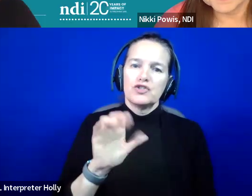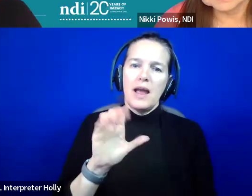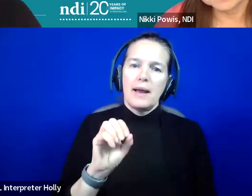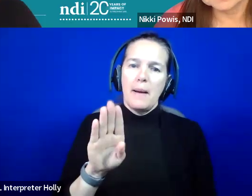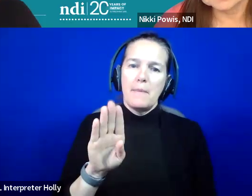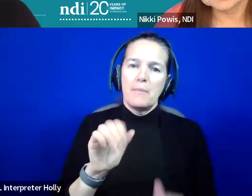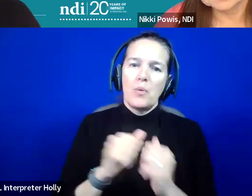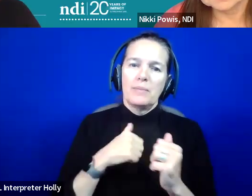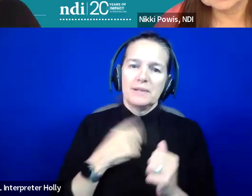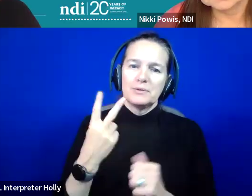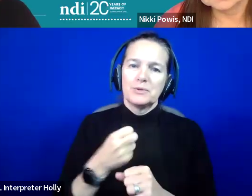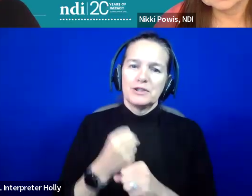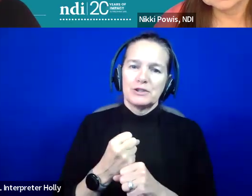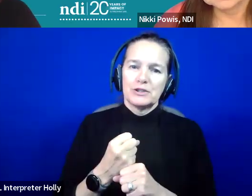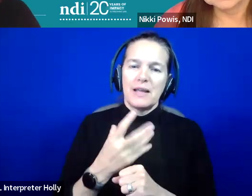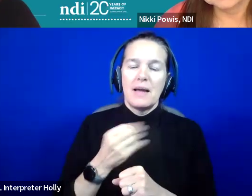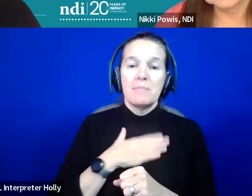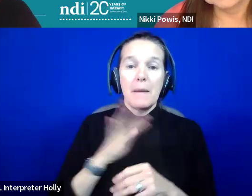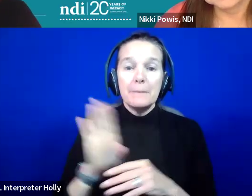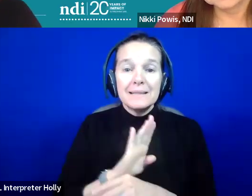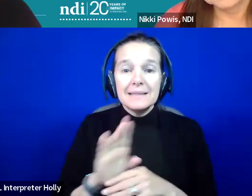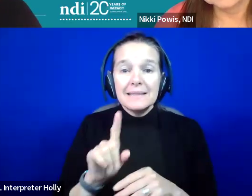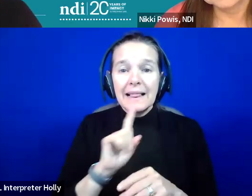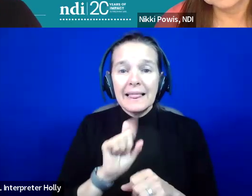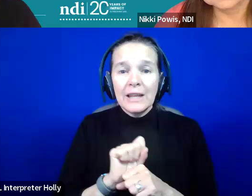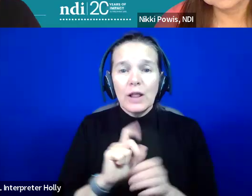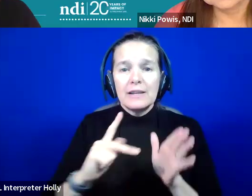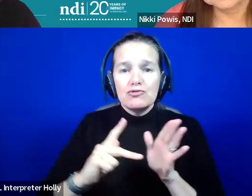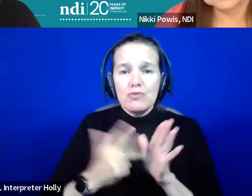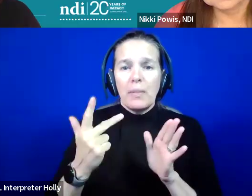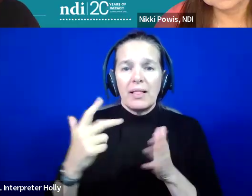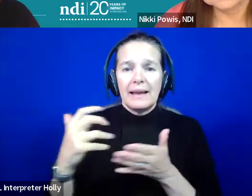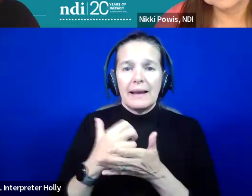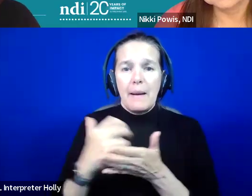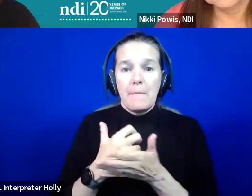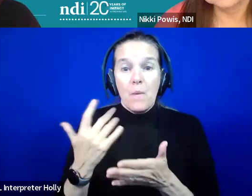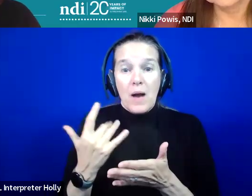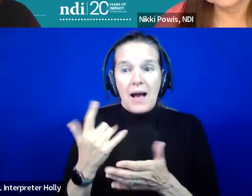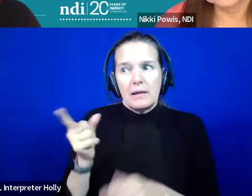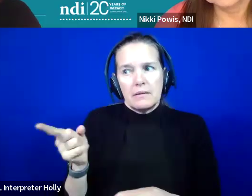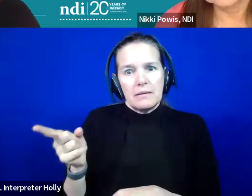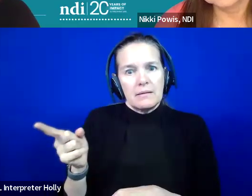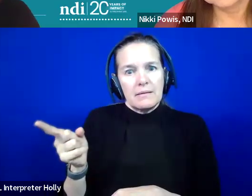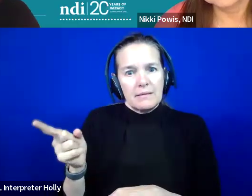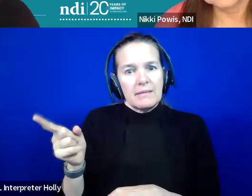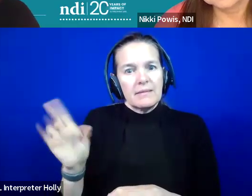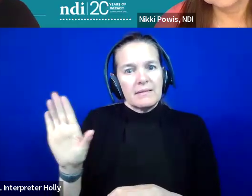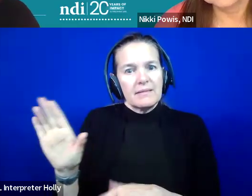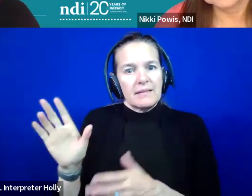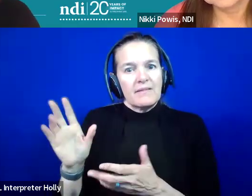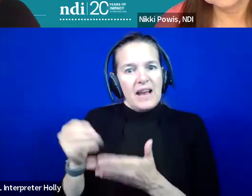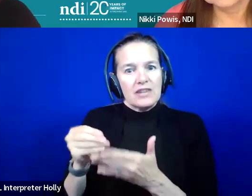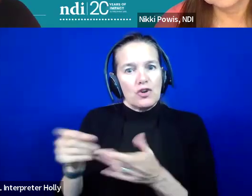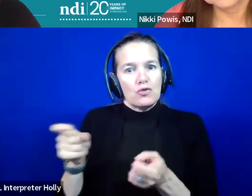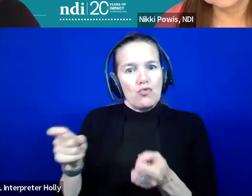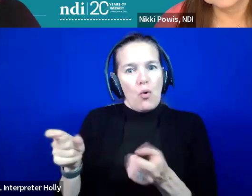me for 2 years, and my business literally tripled in income because of the financial control that I was able to bring